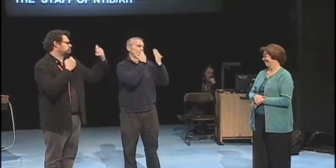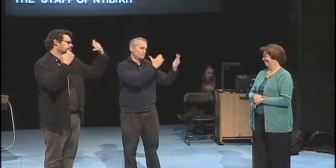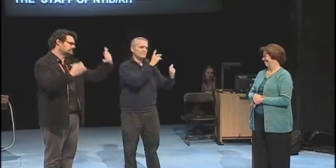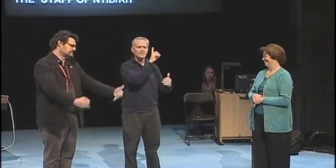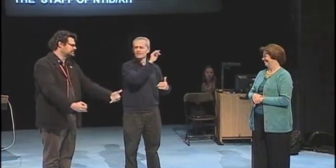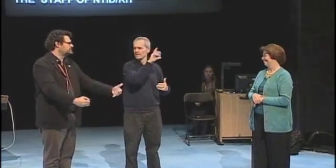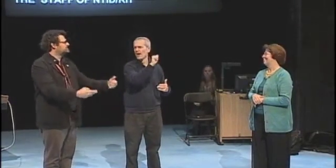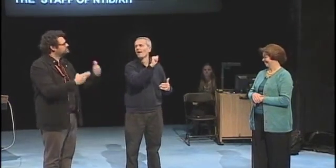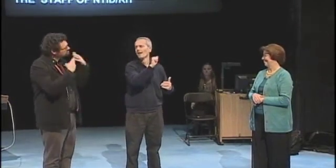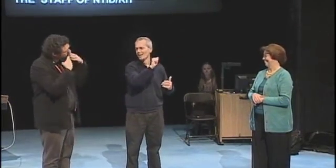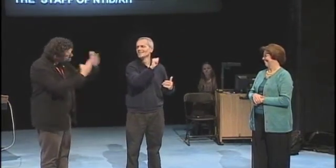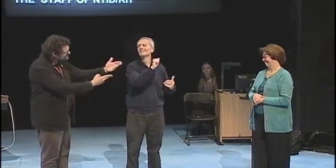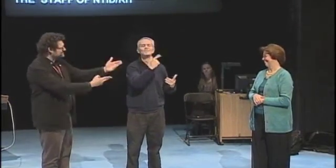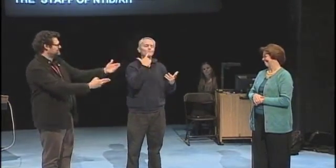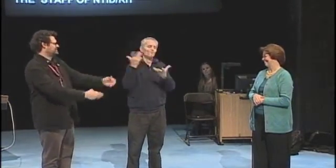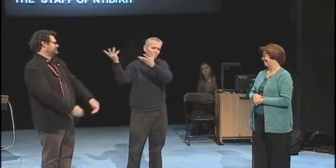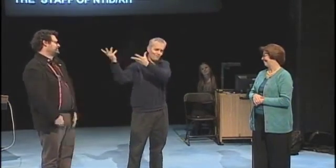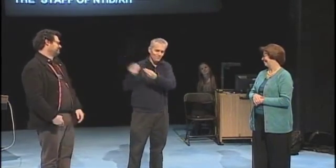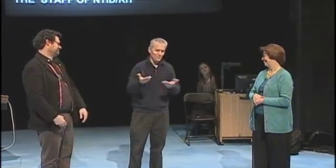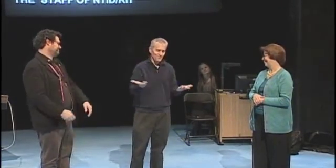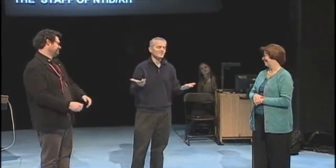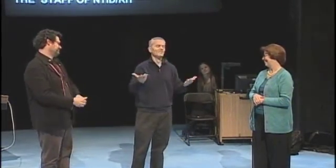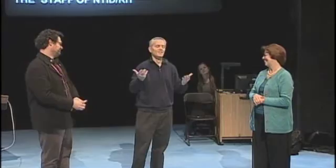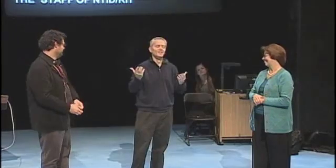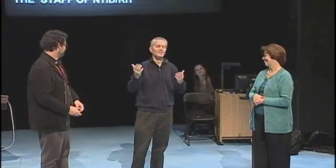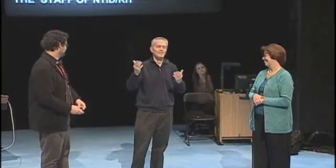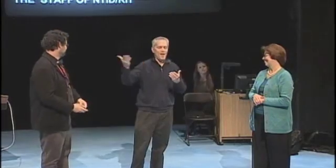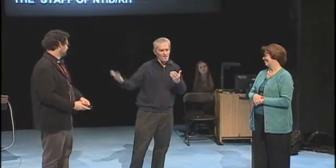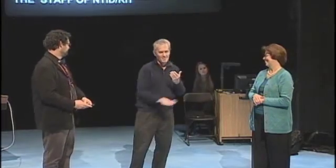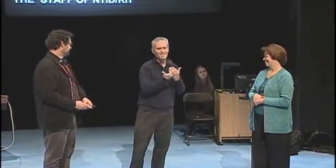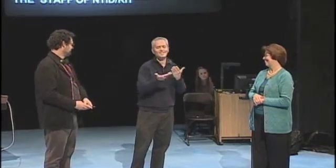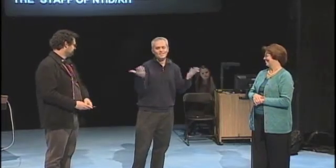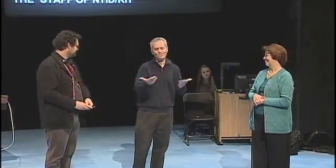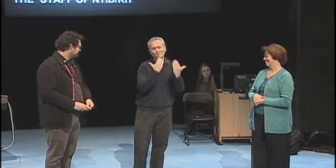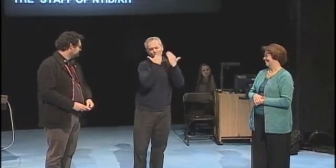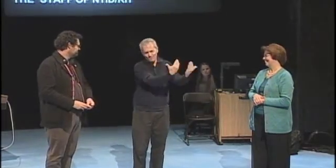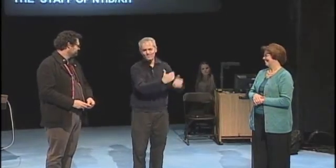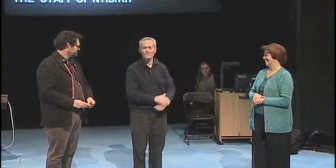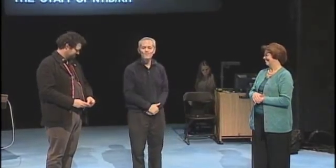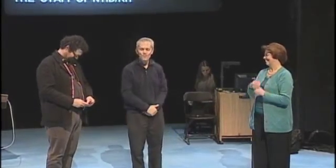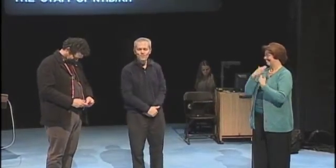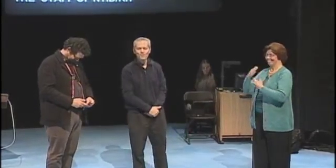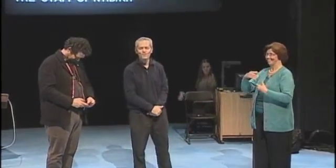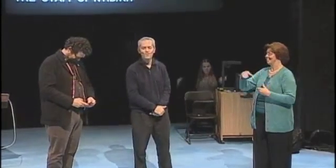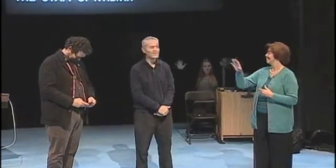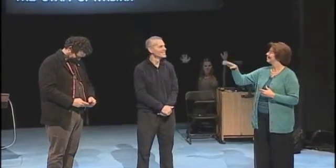So I really would like to thank Divya for the help that they've given me and thank them for saving my life.